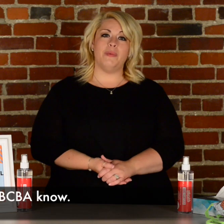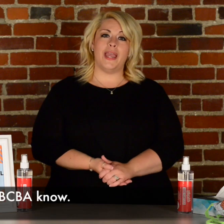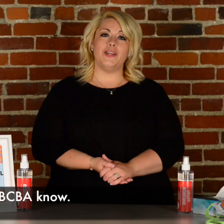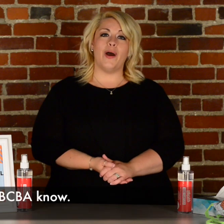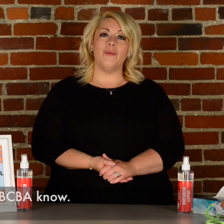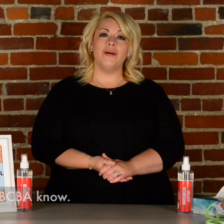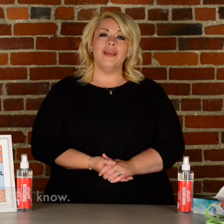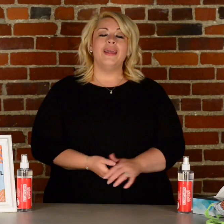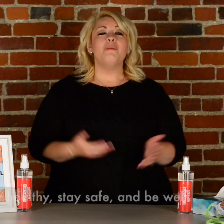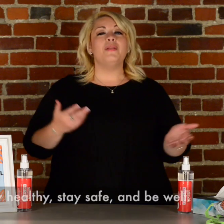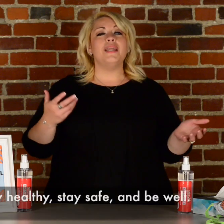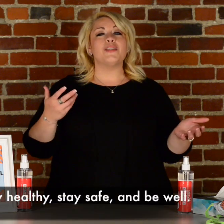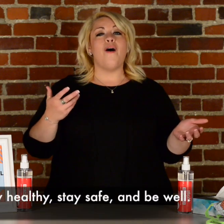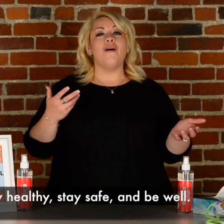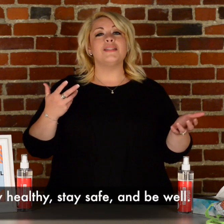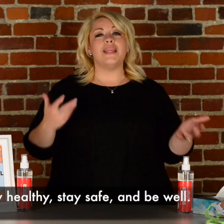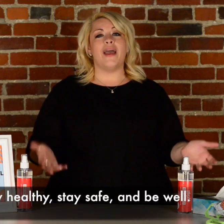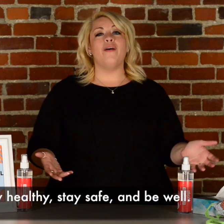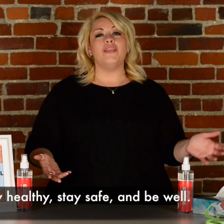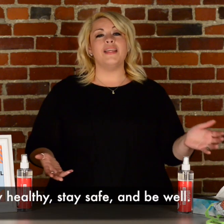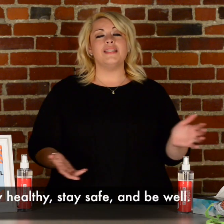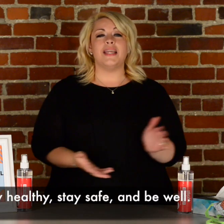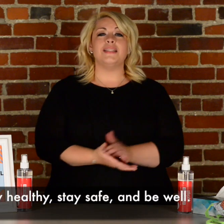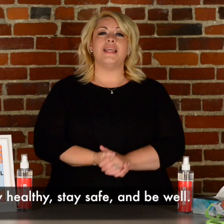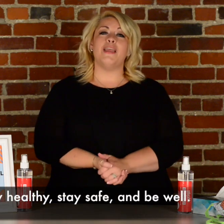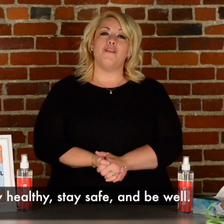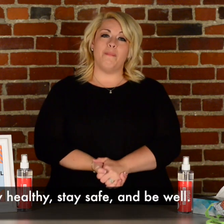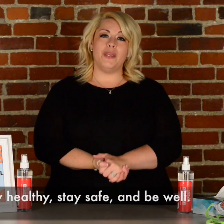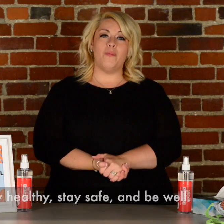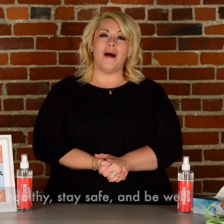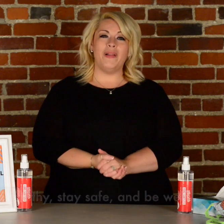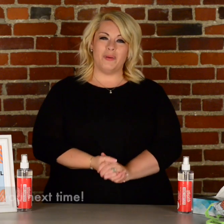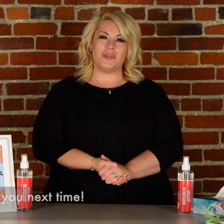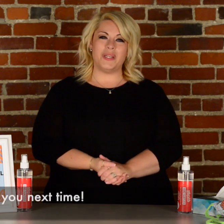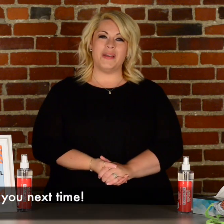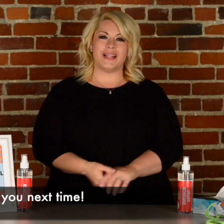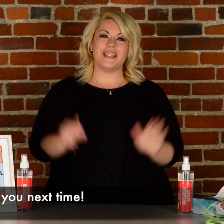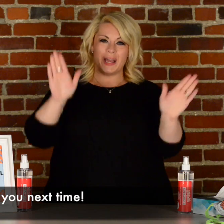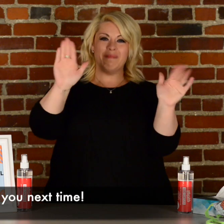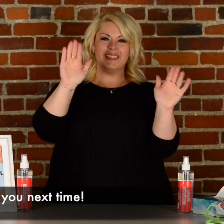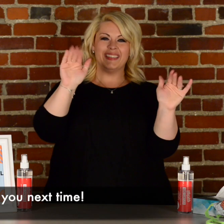BCBA know. Please all stay healthy, stay safe, and be well, and we'll see you next time.